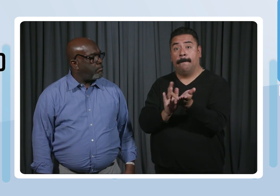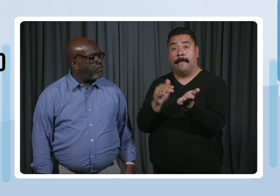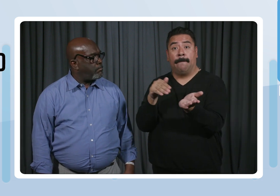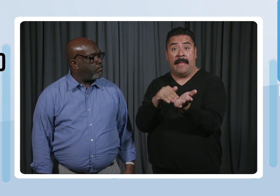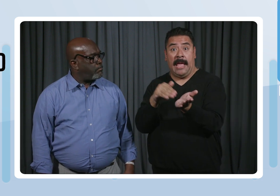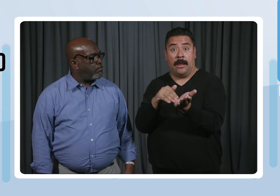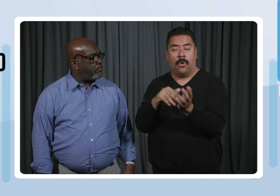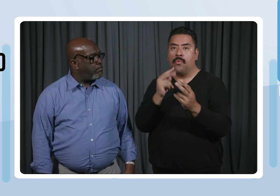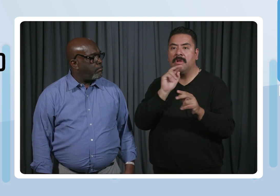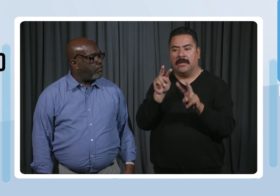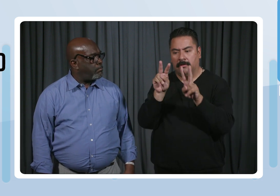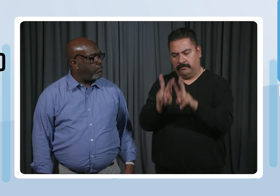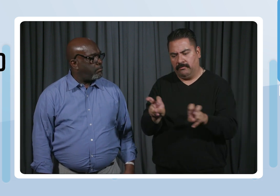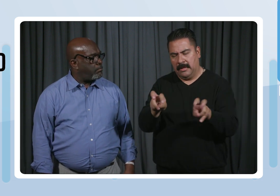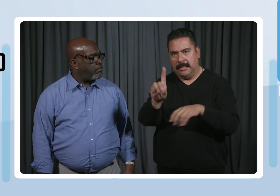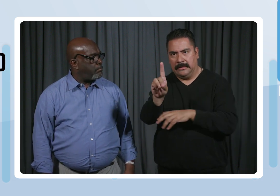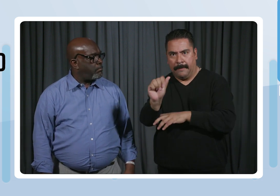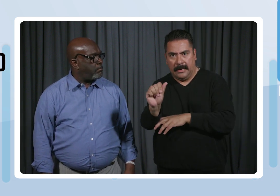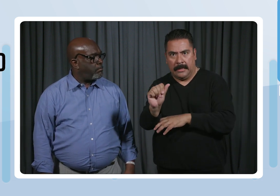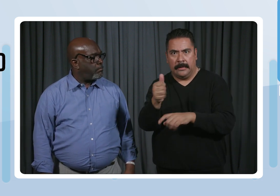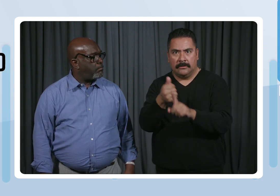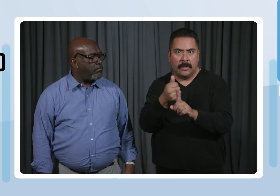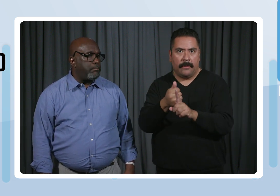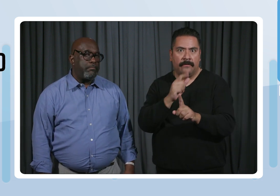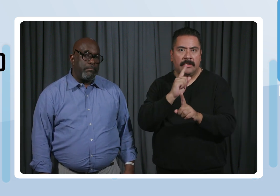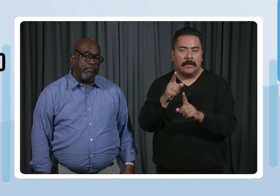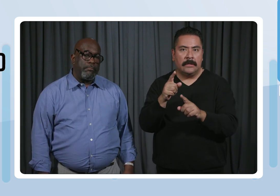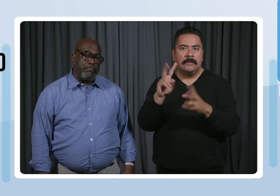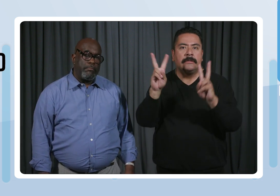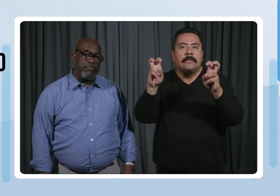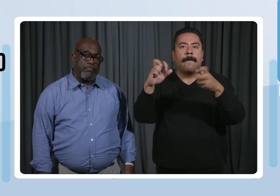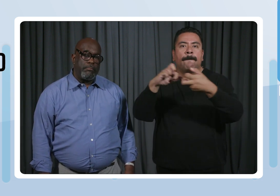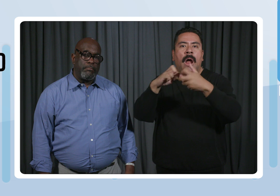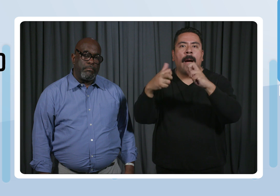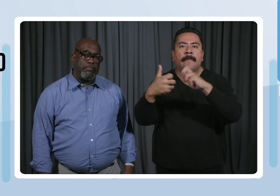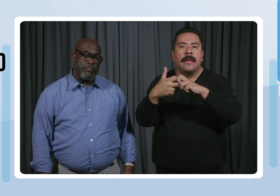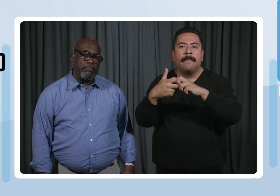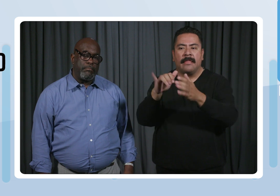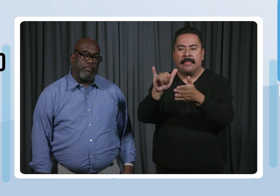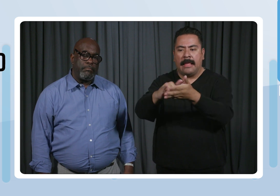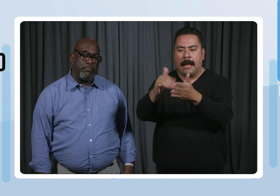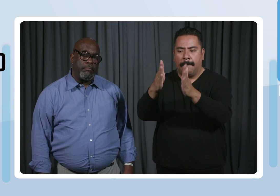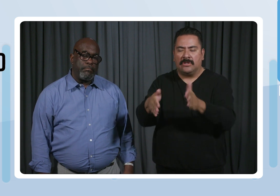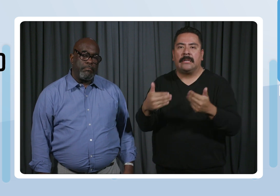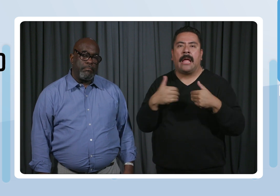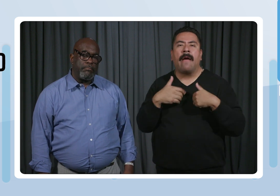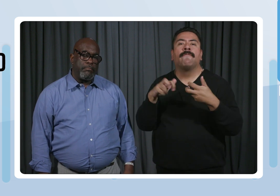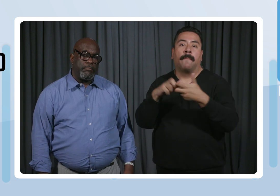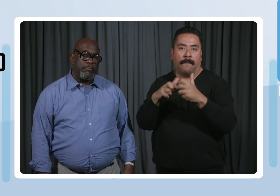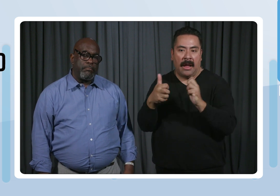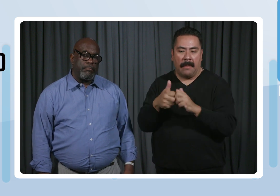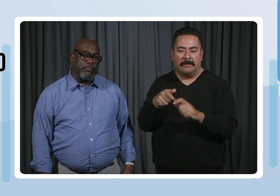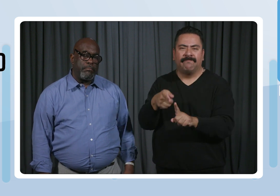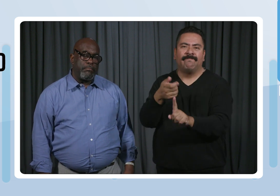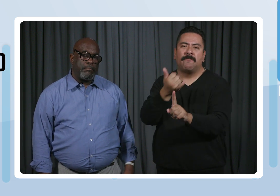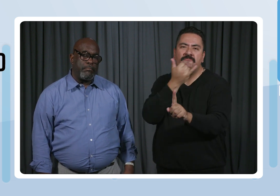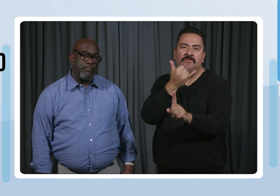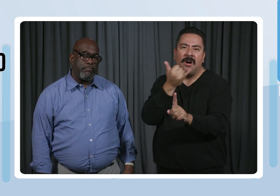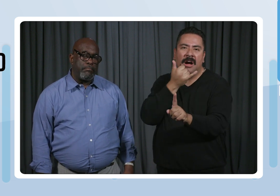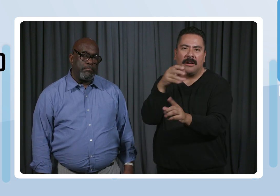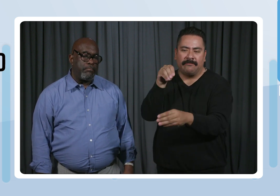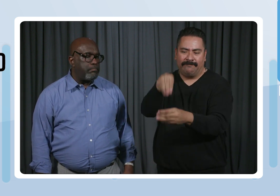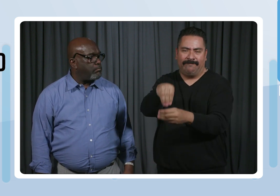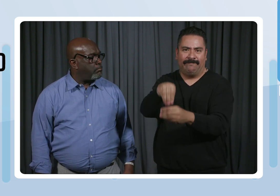really looks at disability as something that is a problem of the person. It is something that is wrong inherently